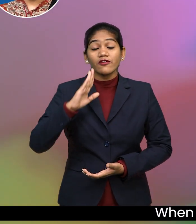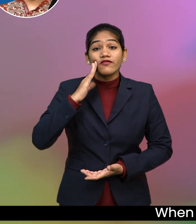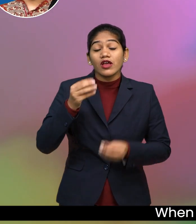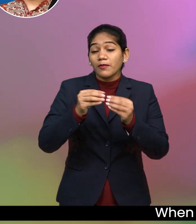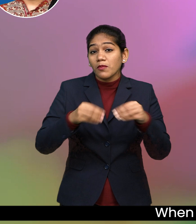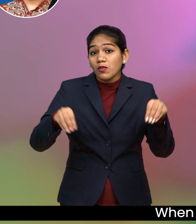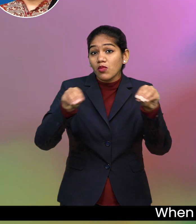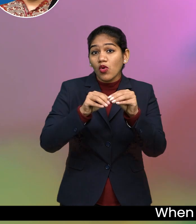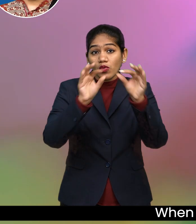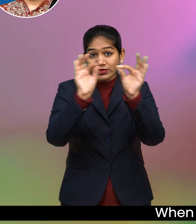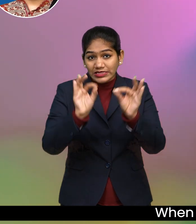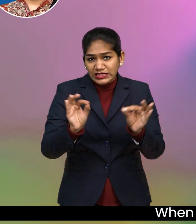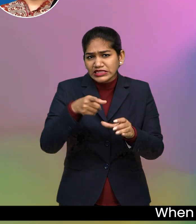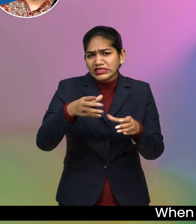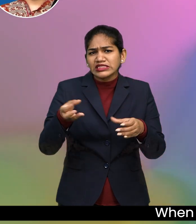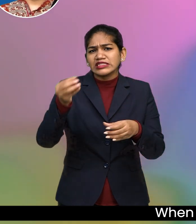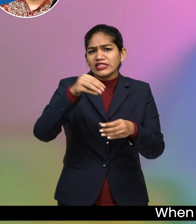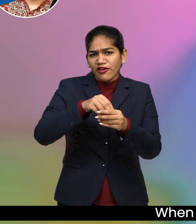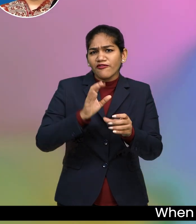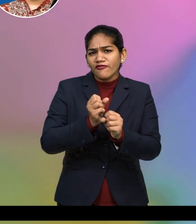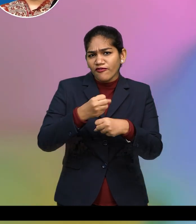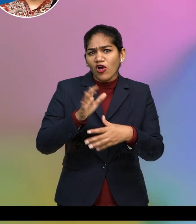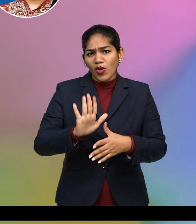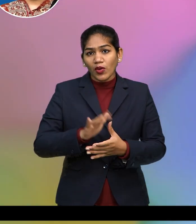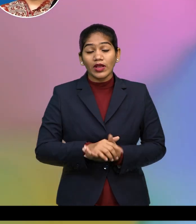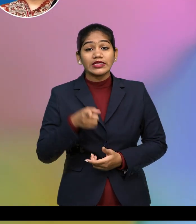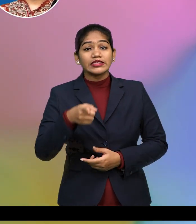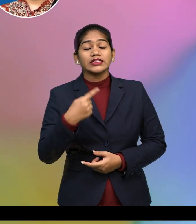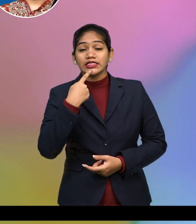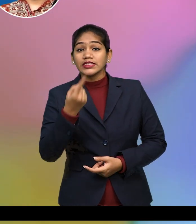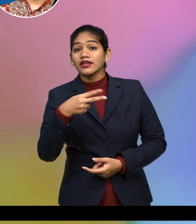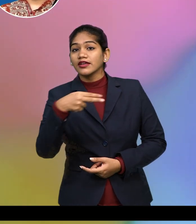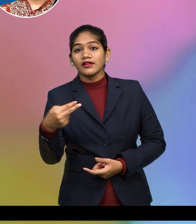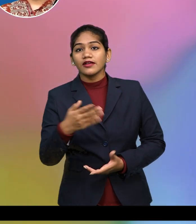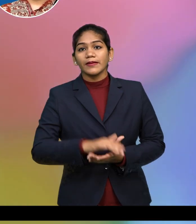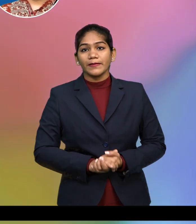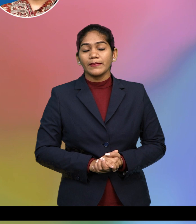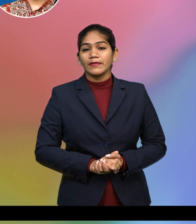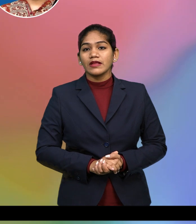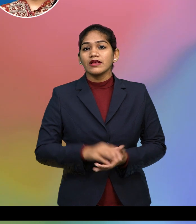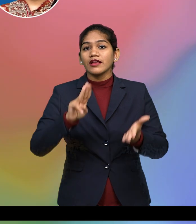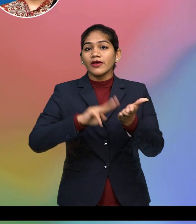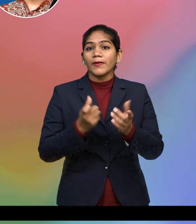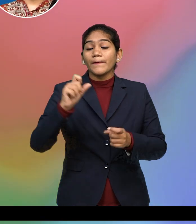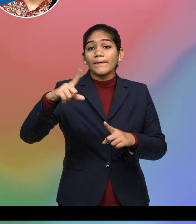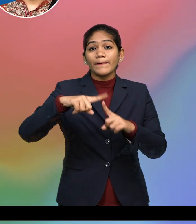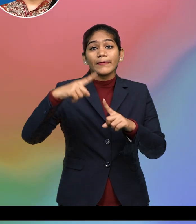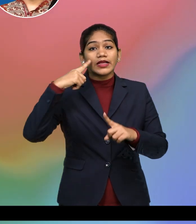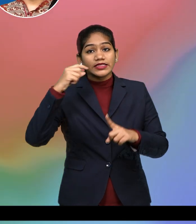When more cells are formed, it is called multiple fission.